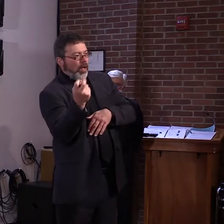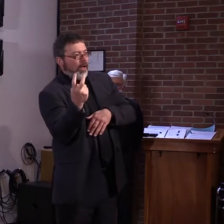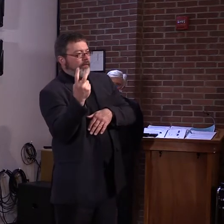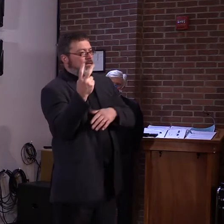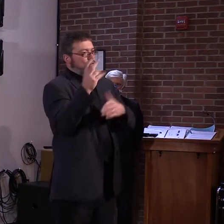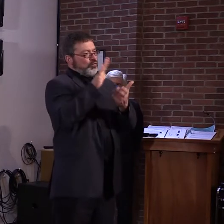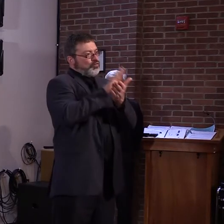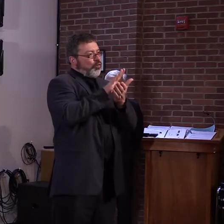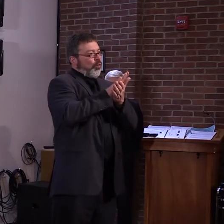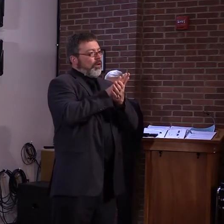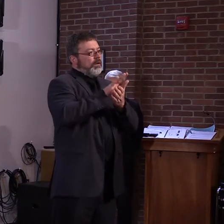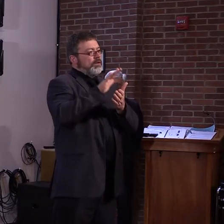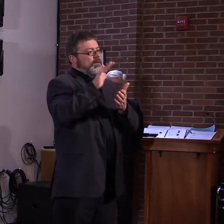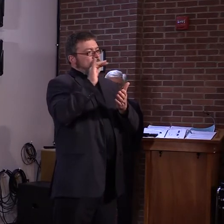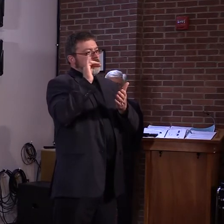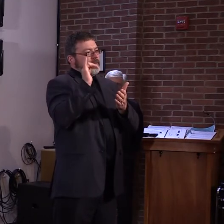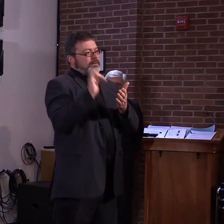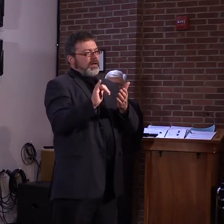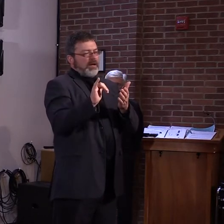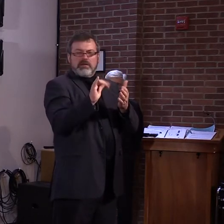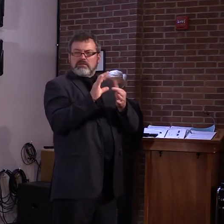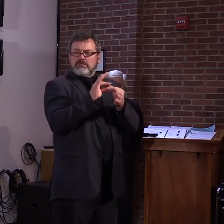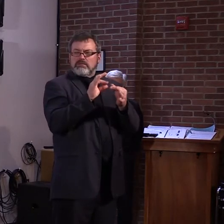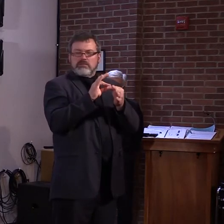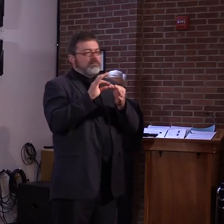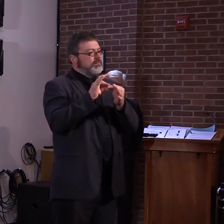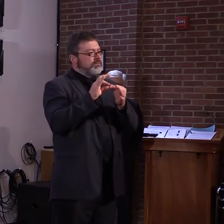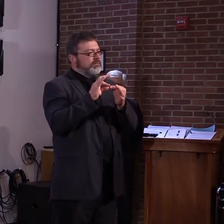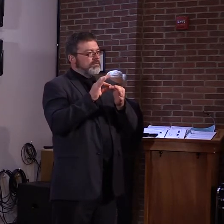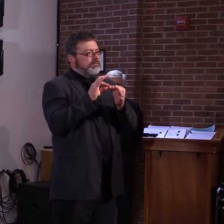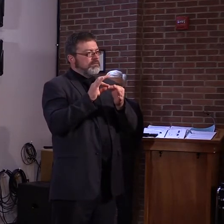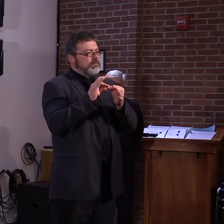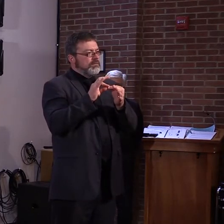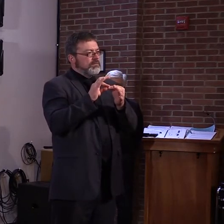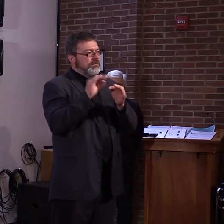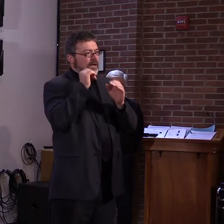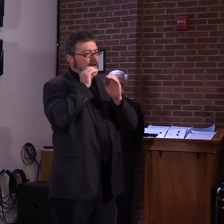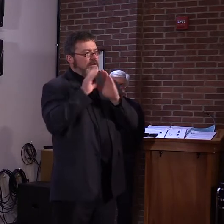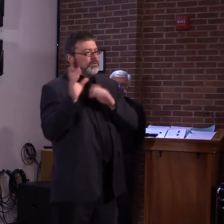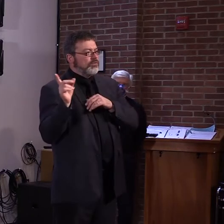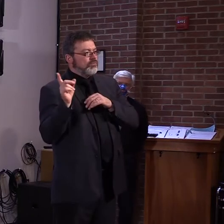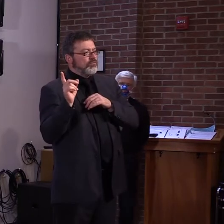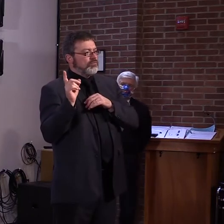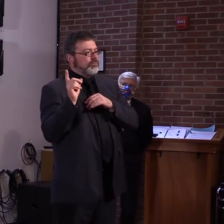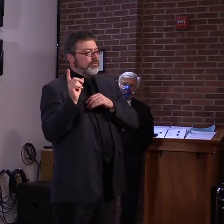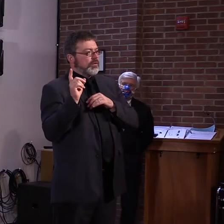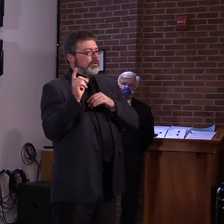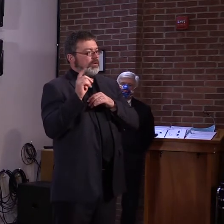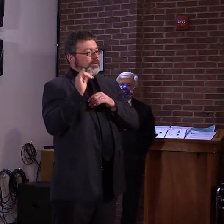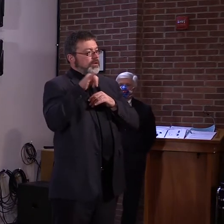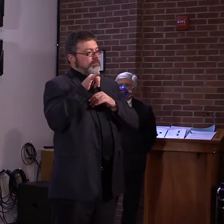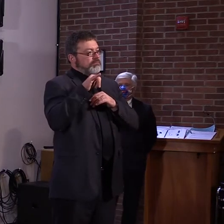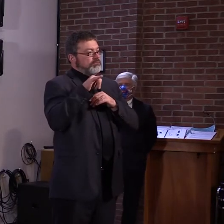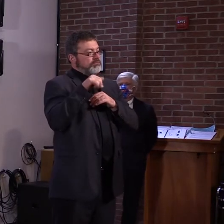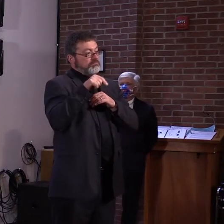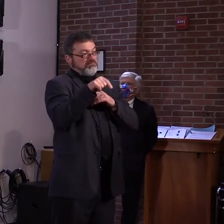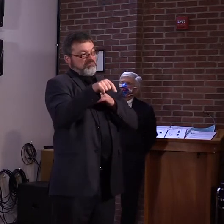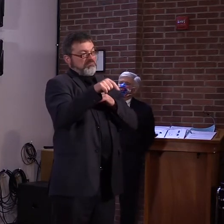magnitude of the number of schools that they would be hesitant to give out the information. But I'll let Secretary French answer